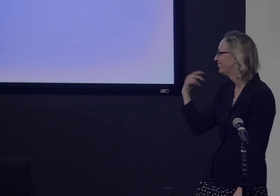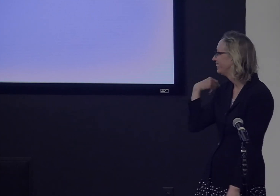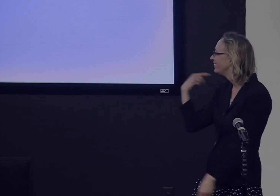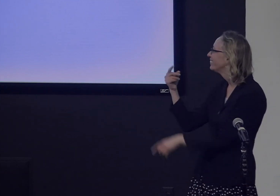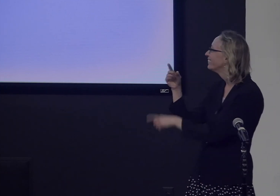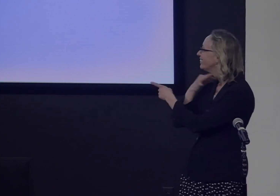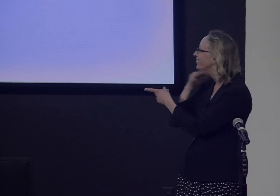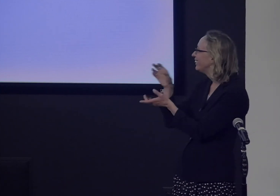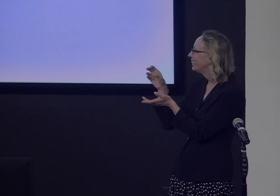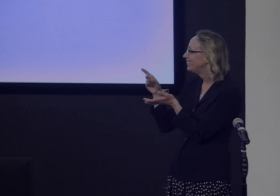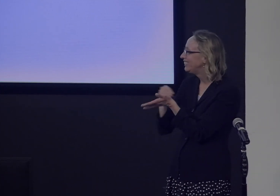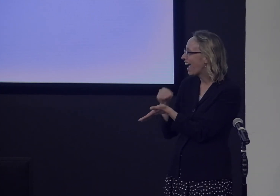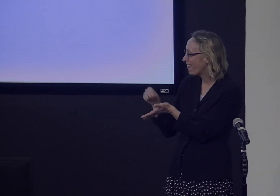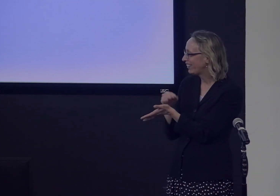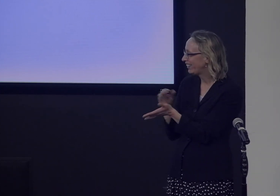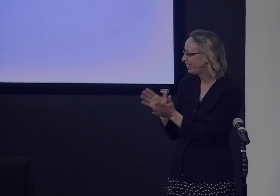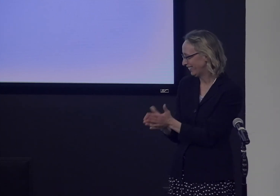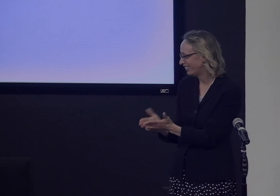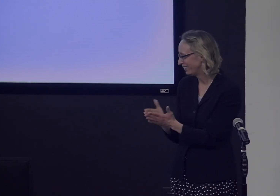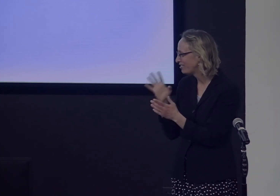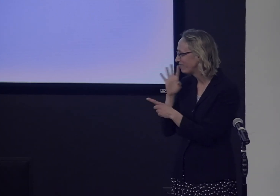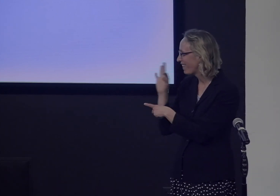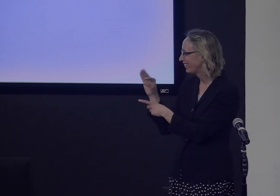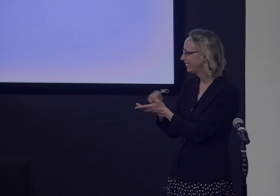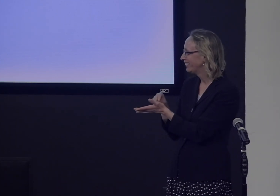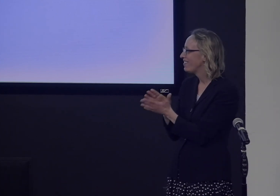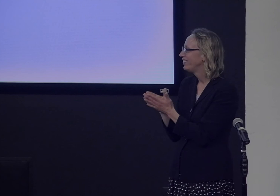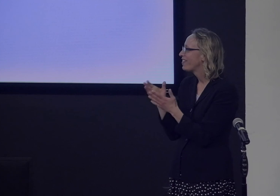was acceptable decades ago. If I could add one more.